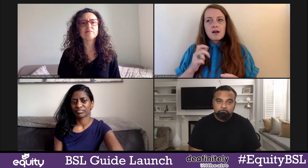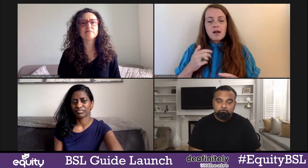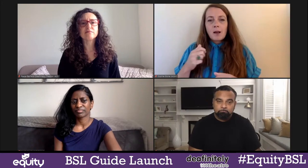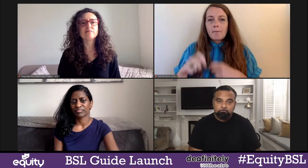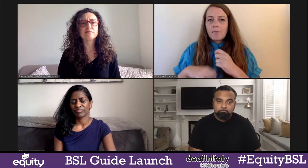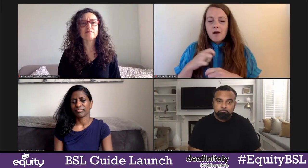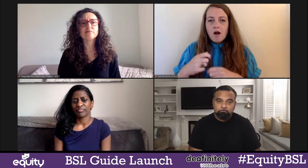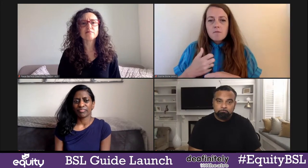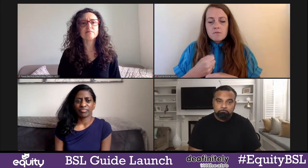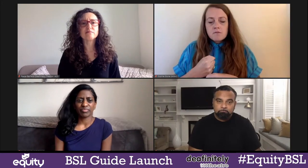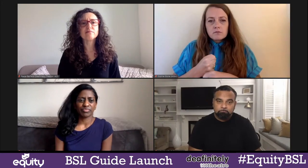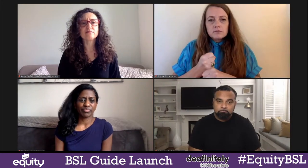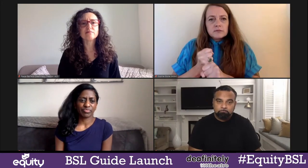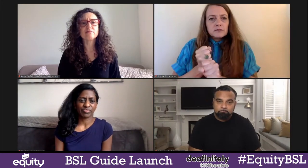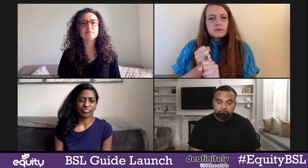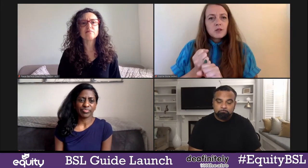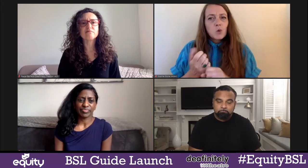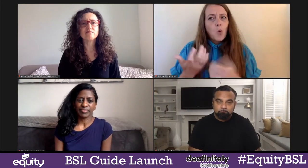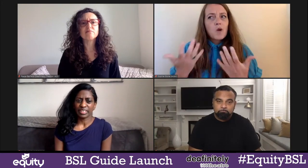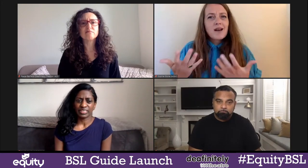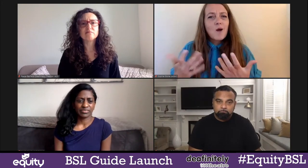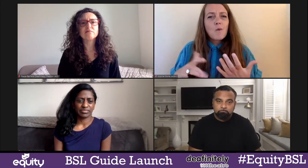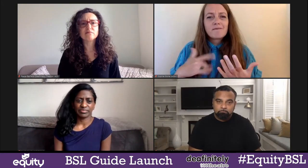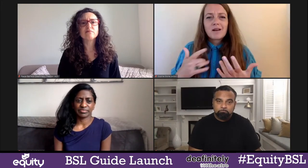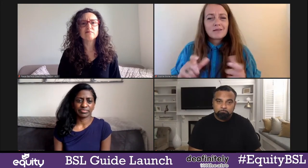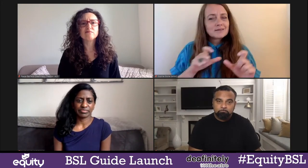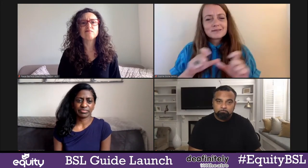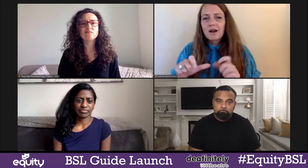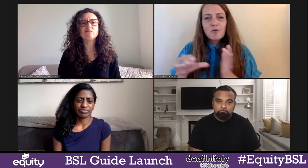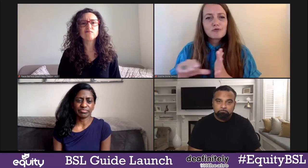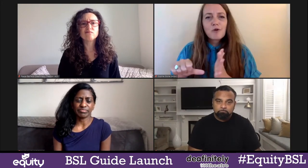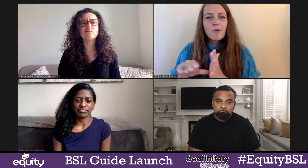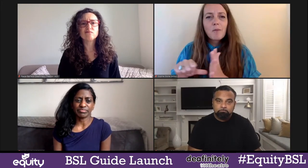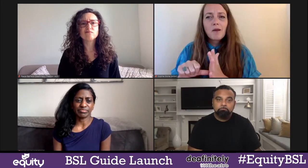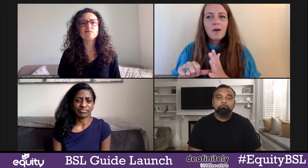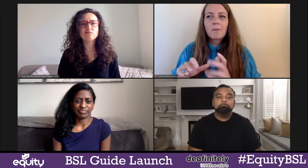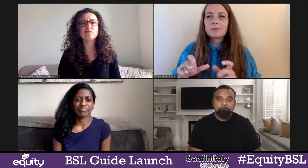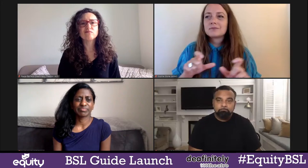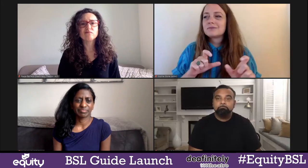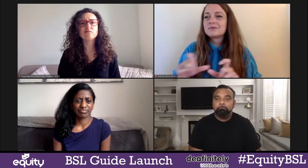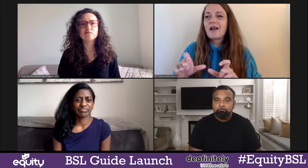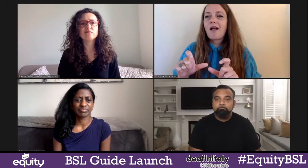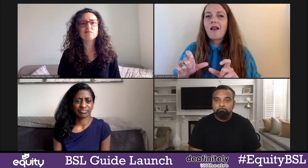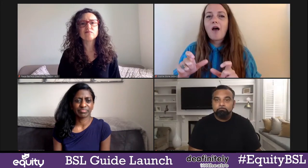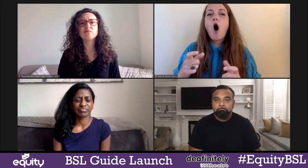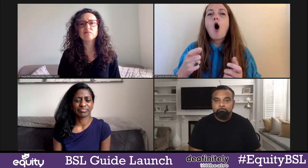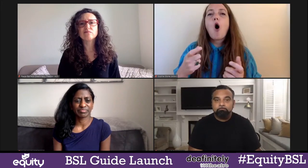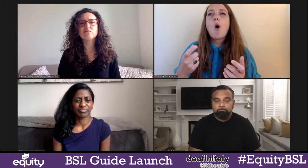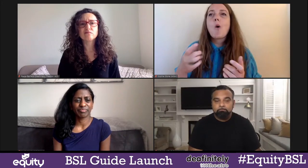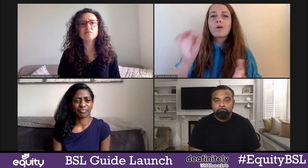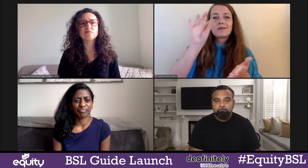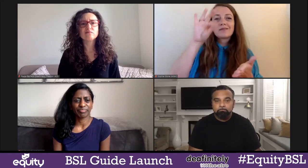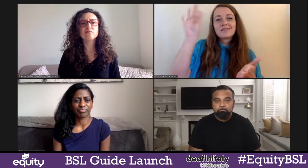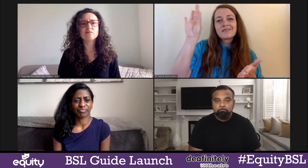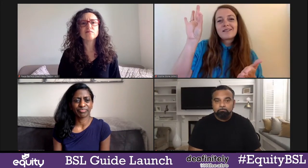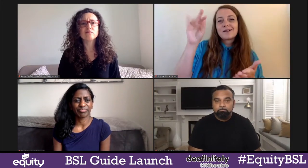room. I always felt like an outsider, and that frustration was immense. And I still feel that